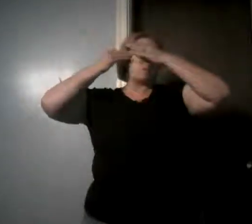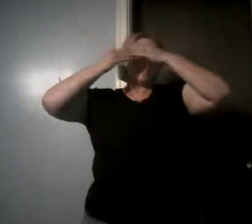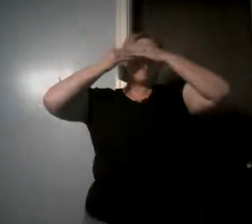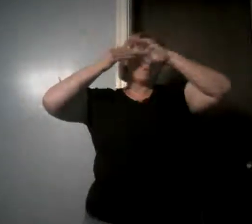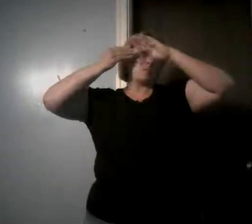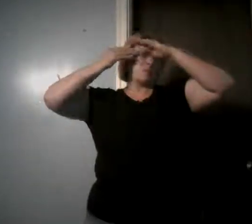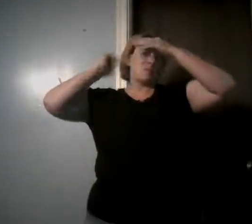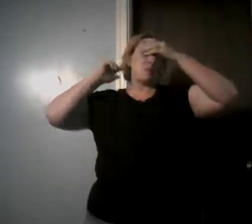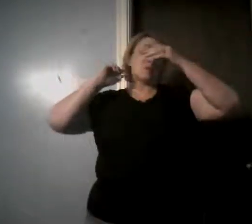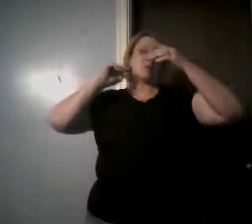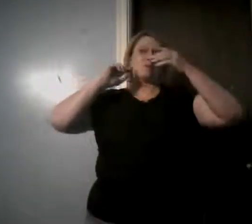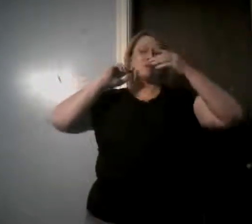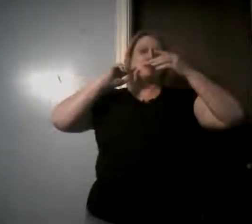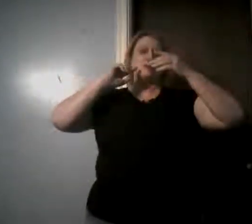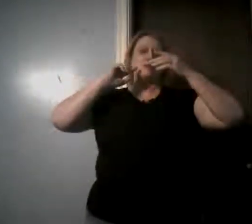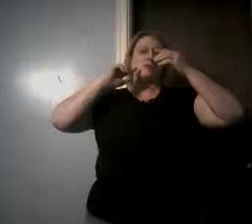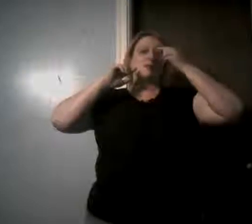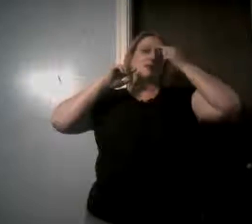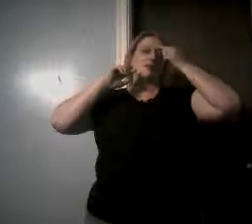It's commonly mistaken as the flu.